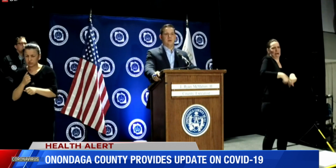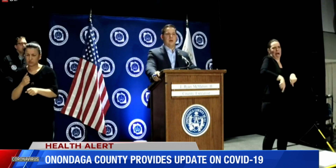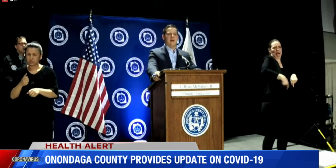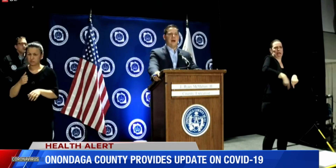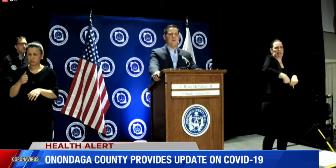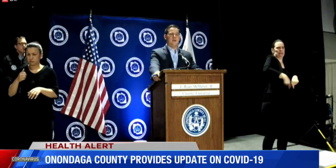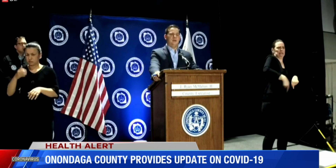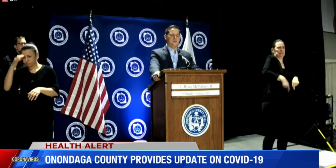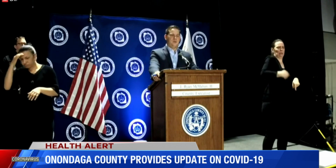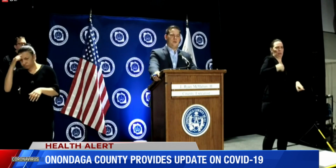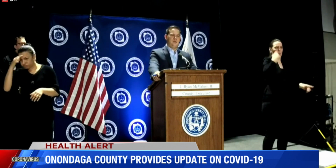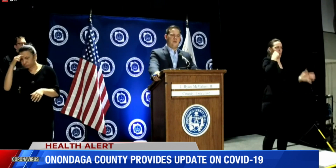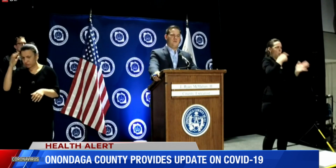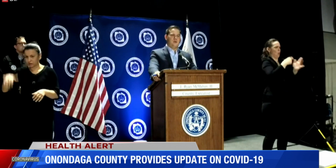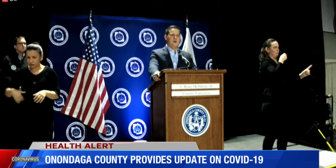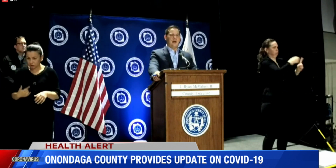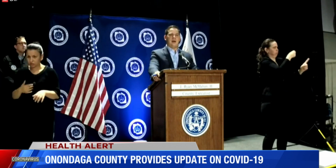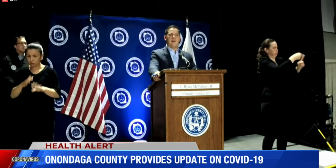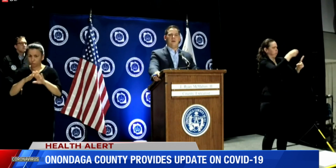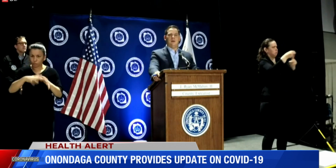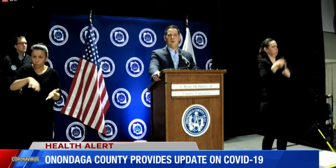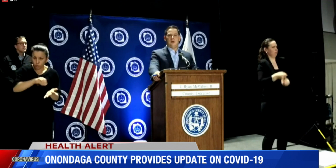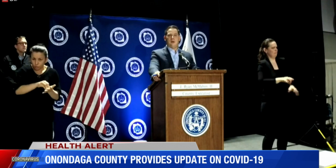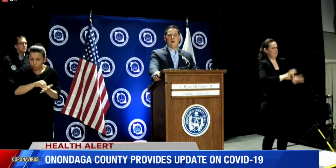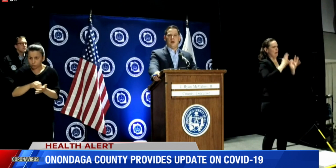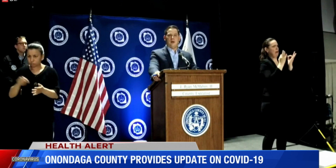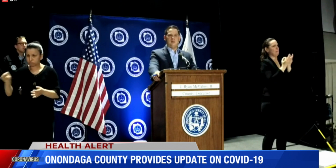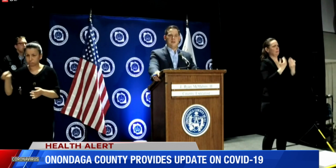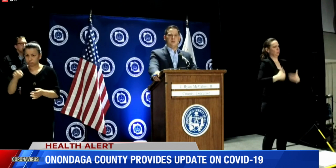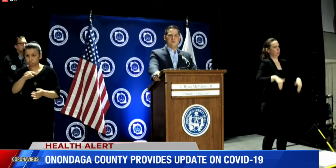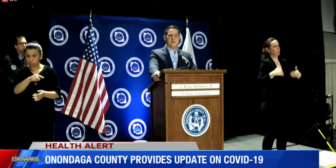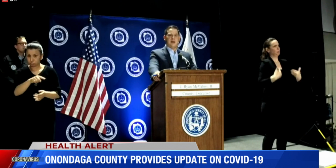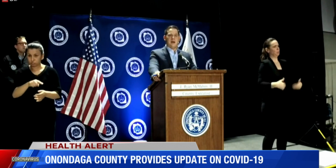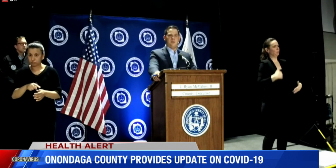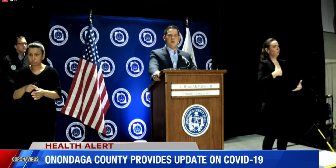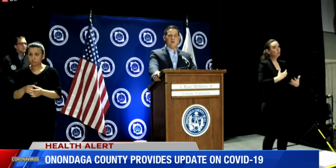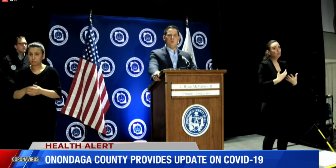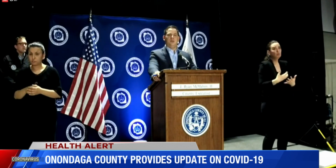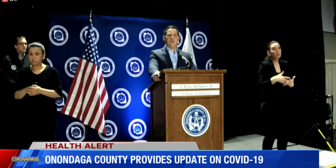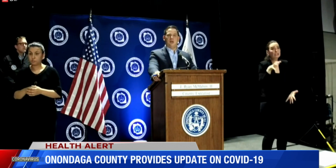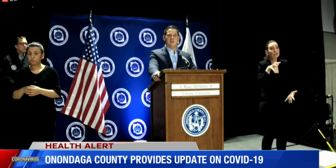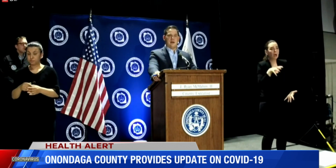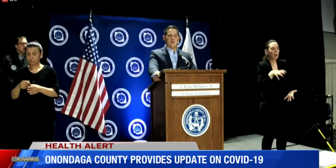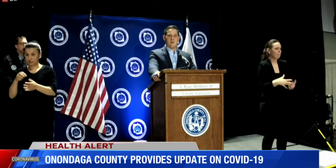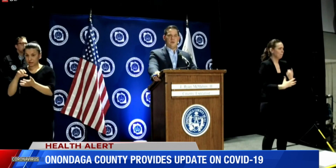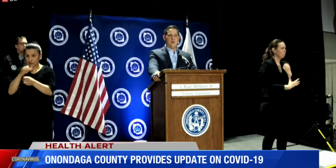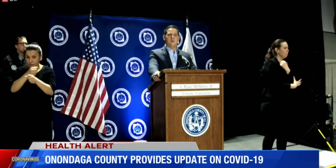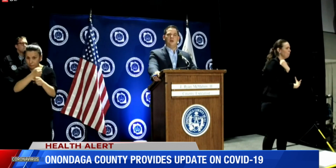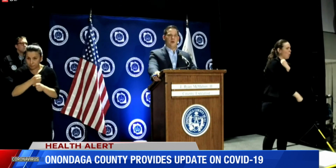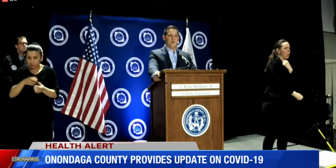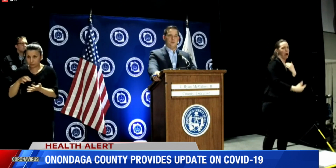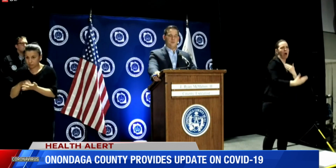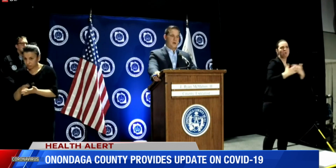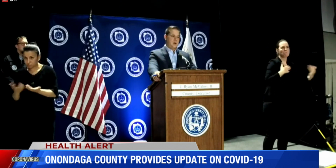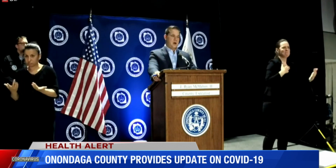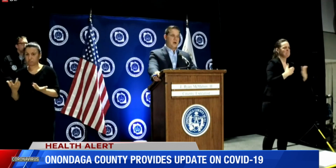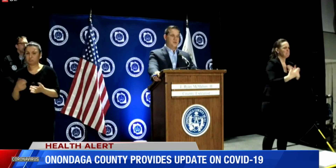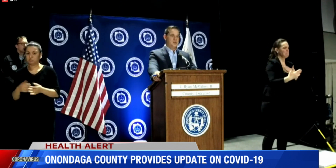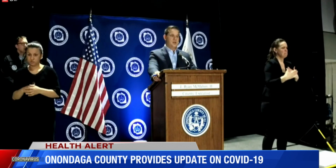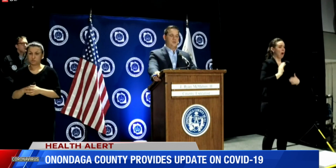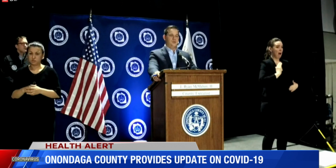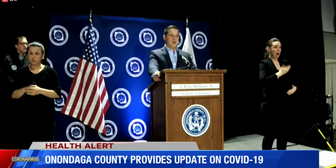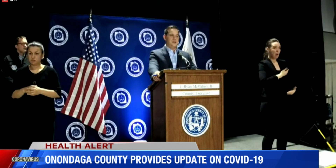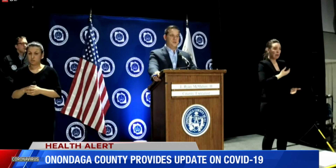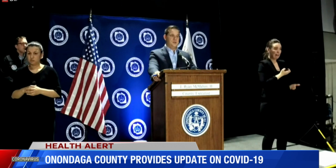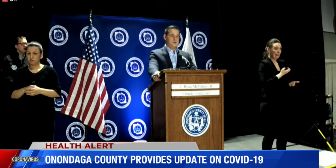every economic industry. You have certain economic segments of the economy under complete shutdown. It's unheard of. Our country